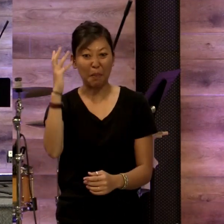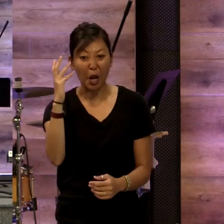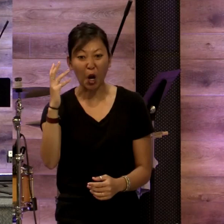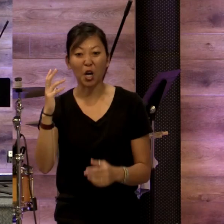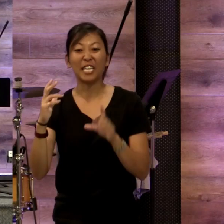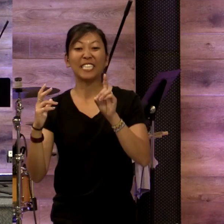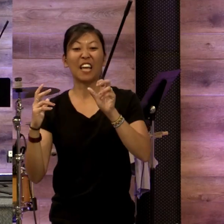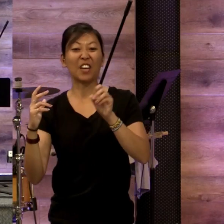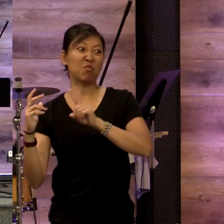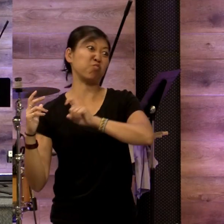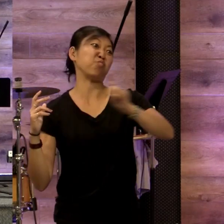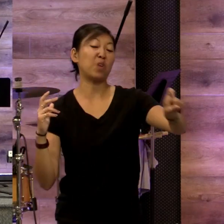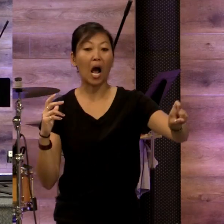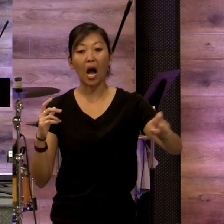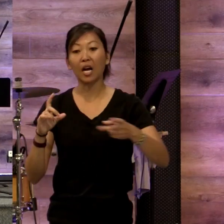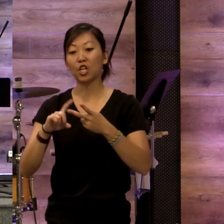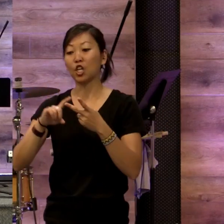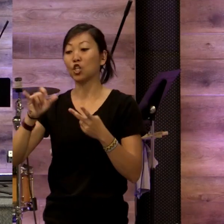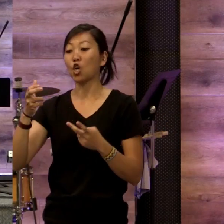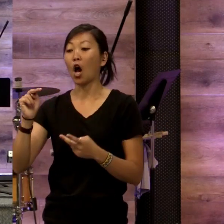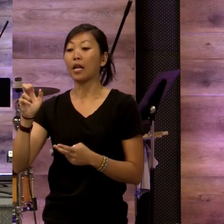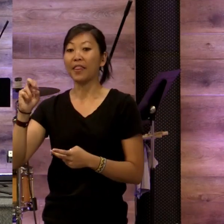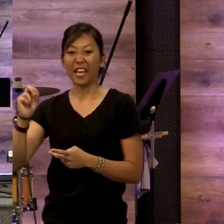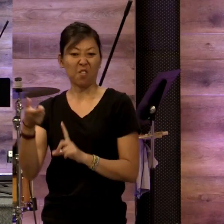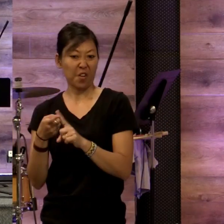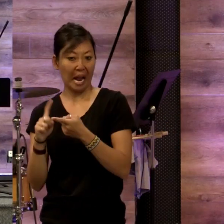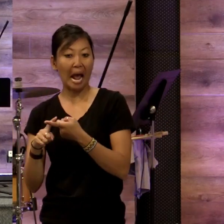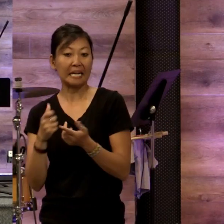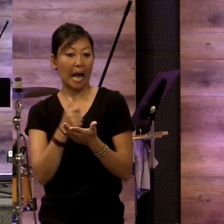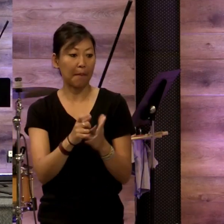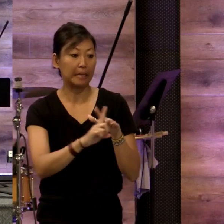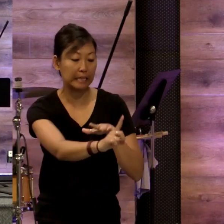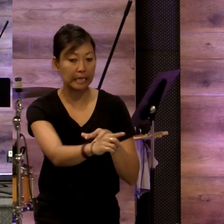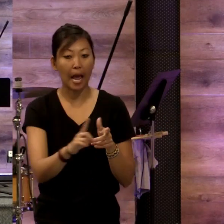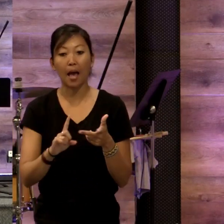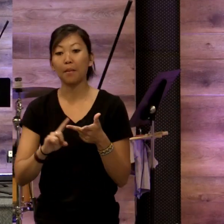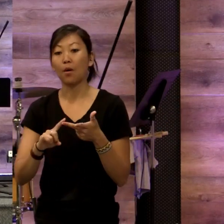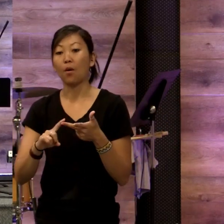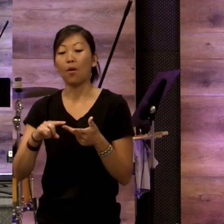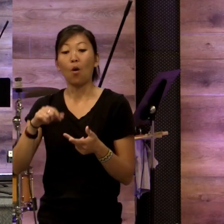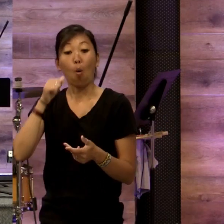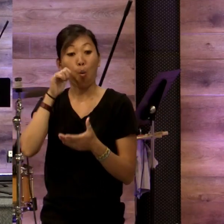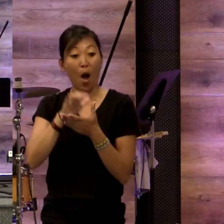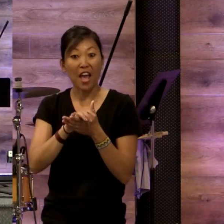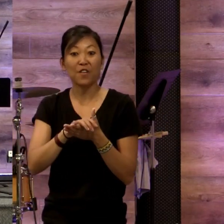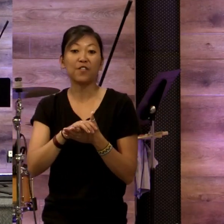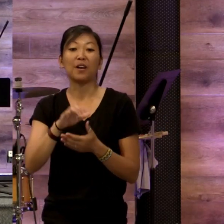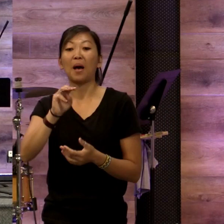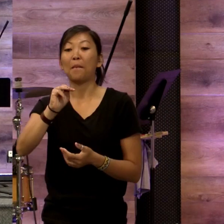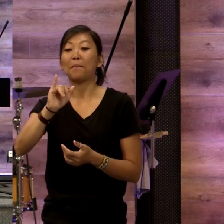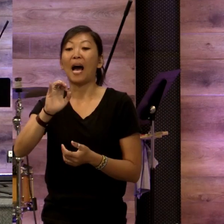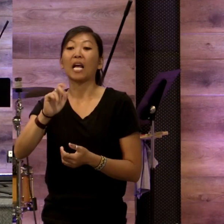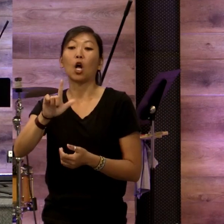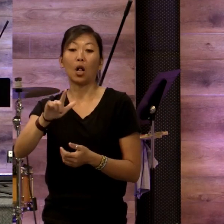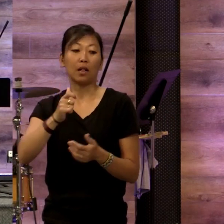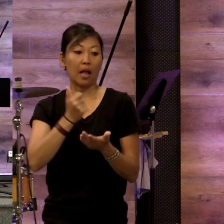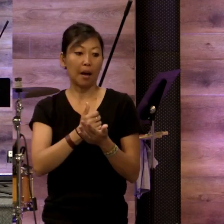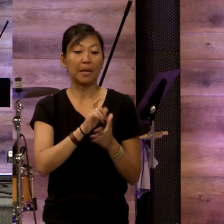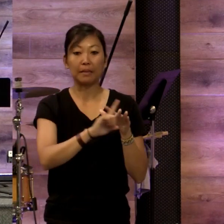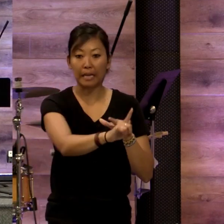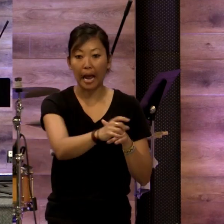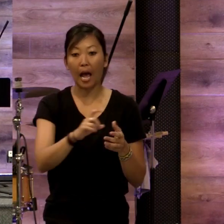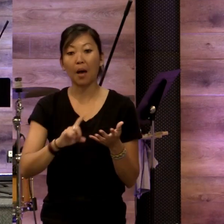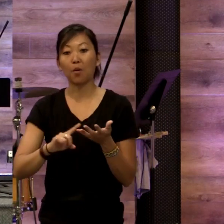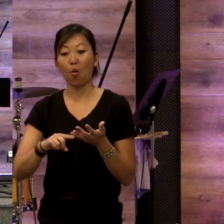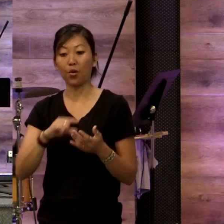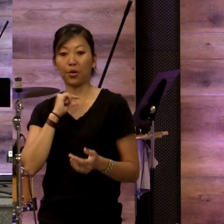the help of Jonathan, or the help of his wife Michal, or Abimelech the priest, or a whole host of others that see clearly that God's anointing